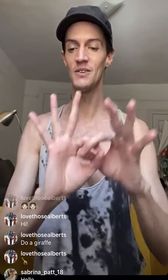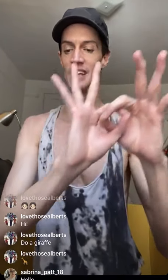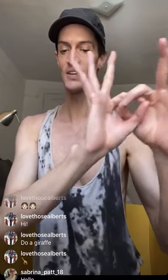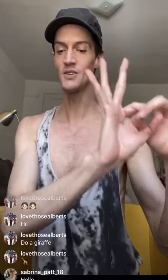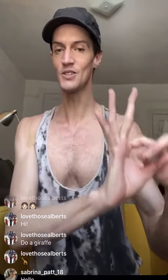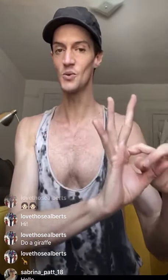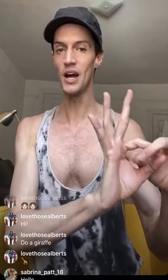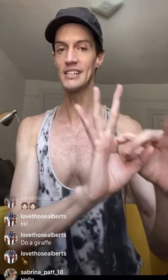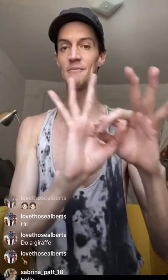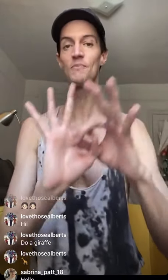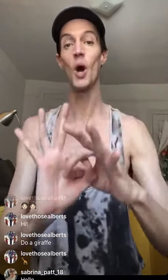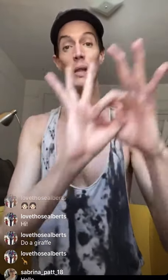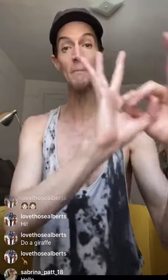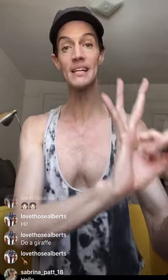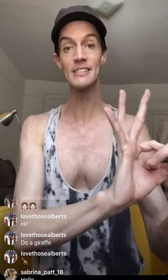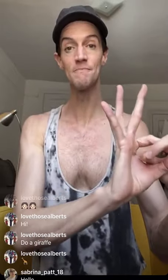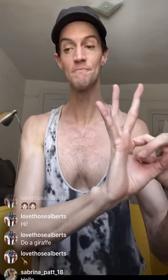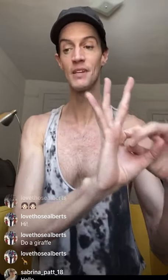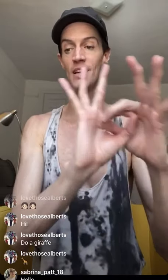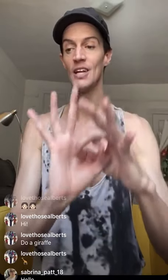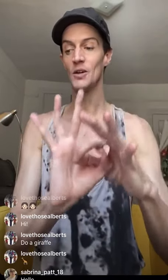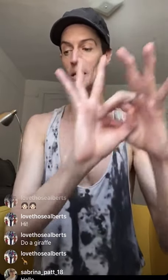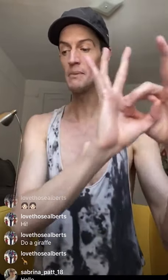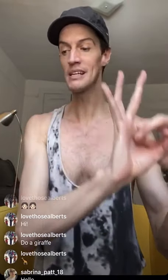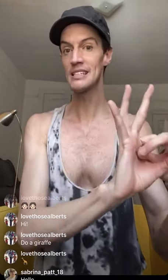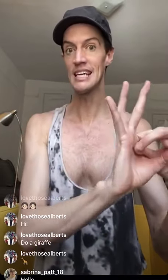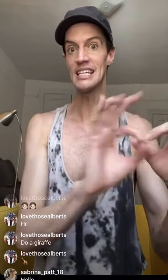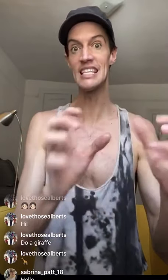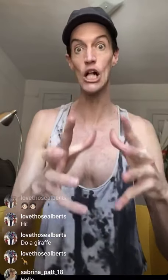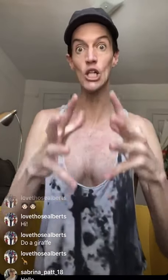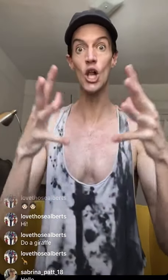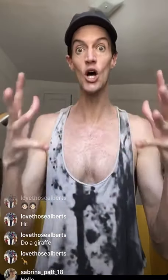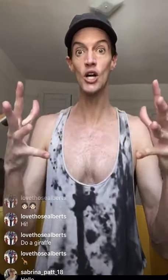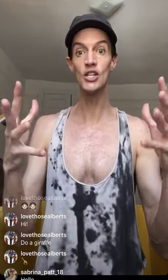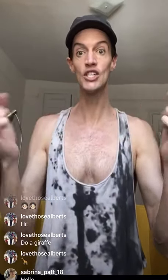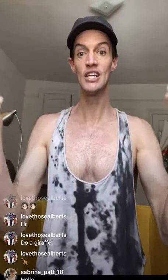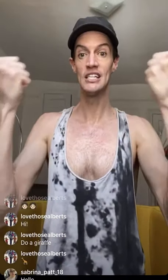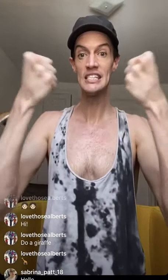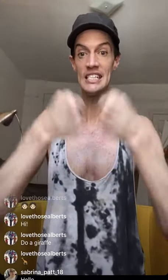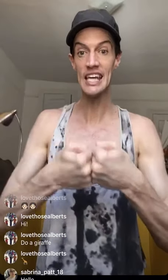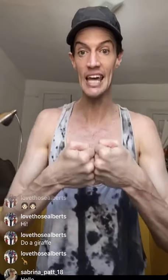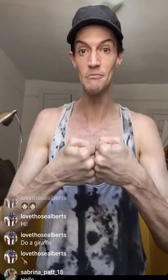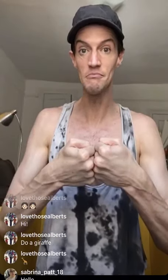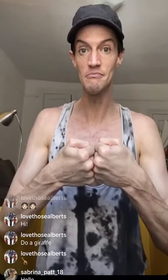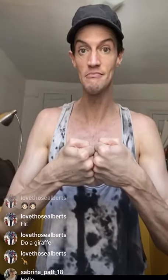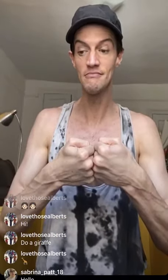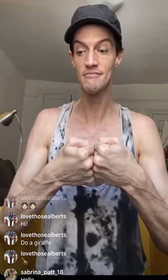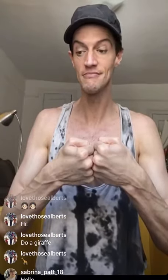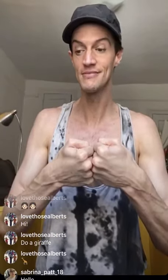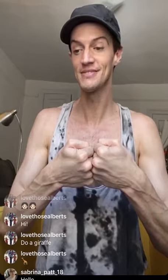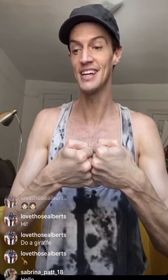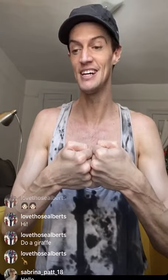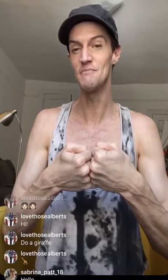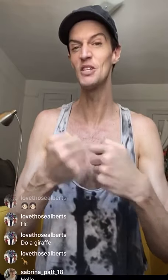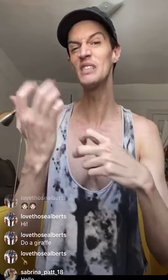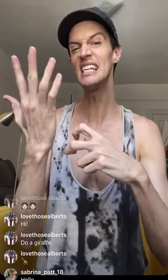goes to the right. Olympics. The Olympics is a large game. You'll need a